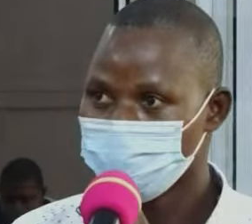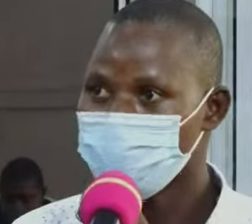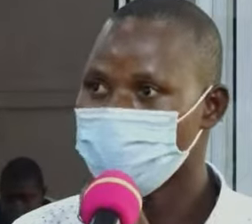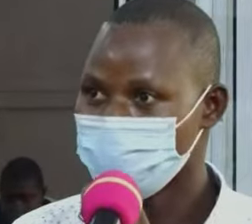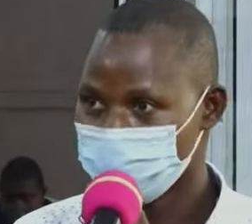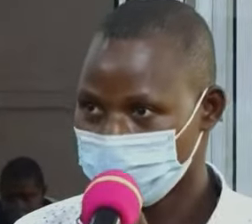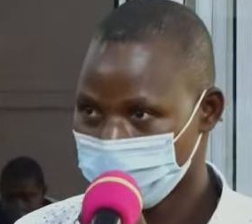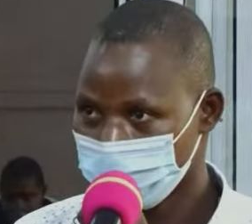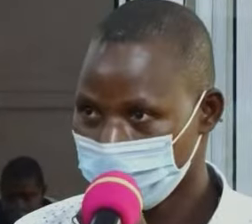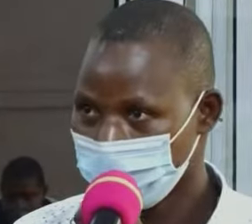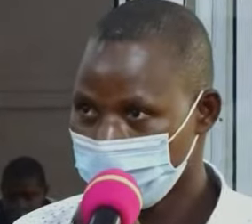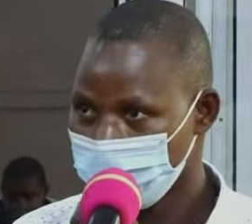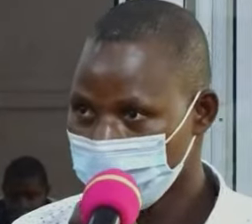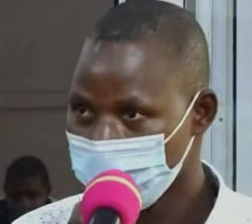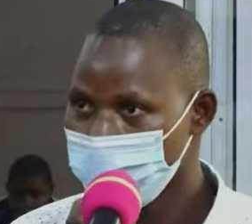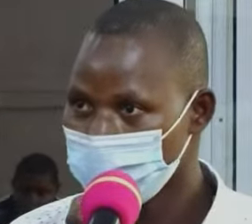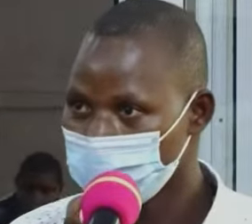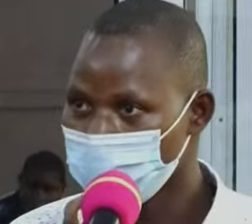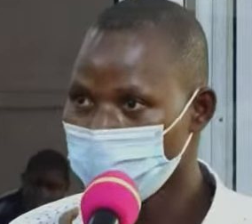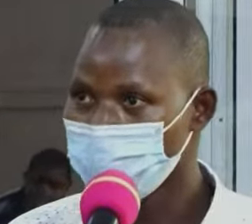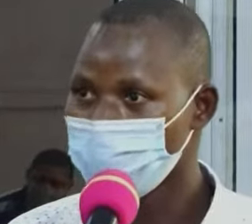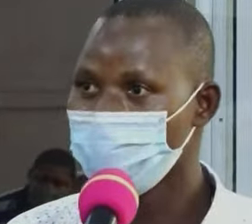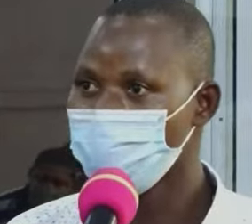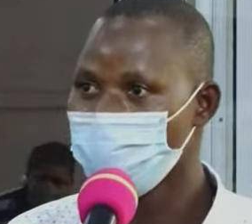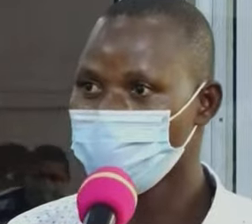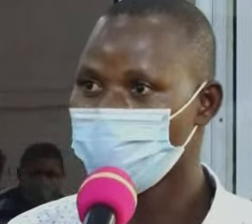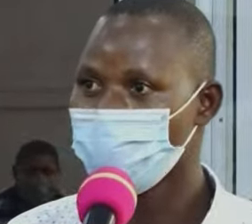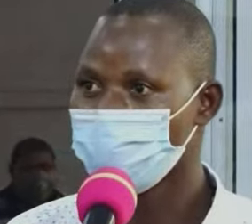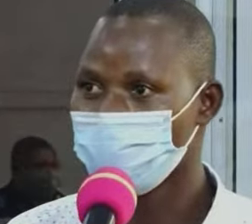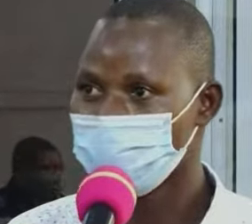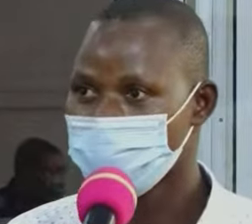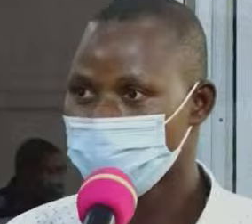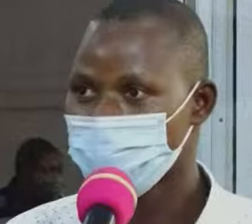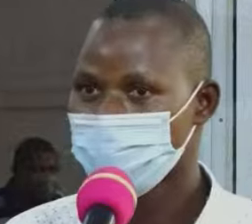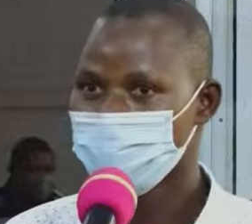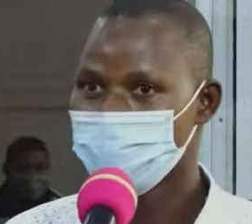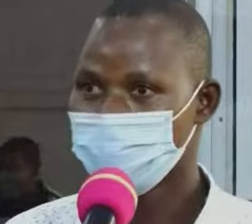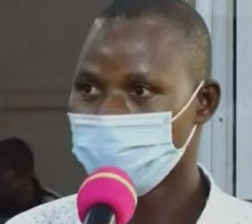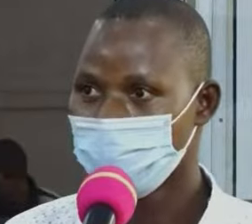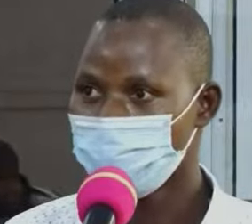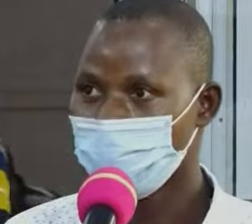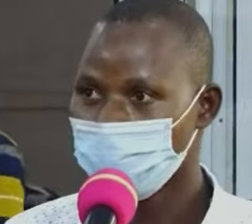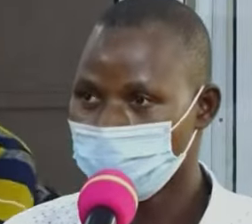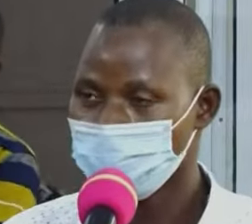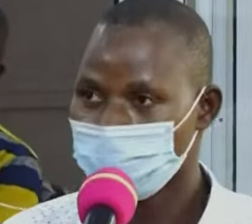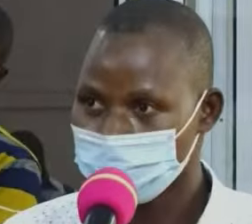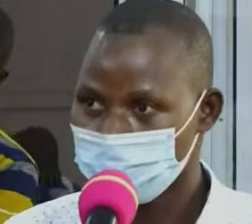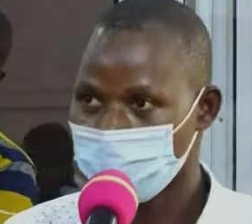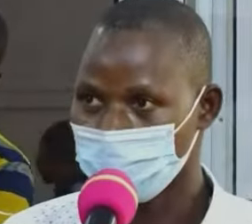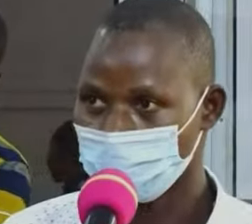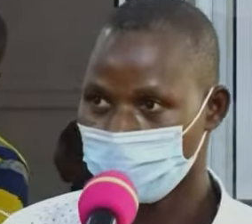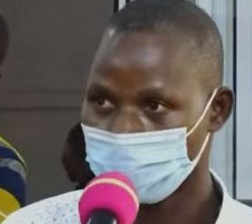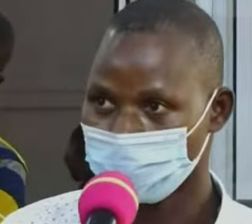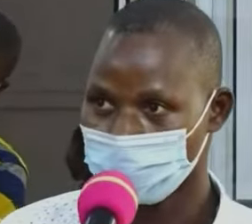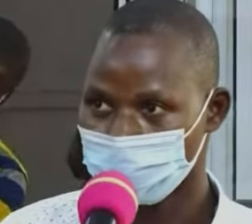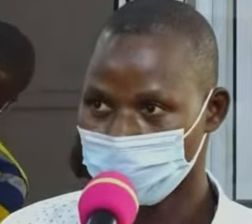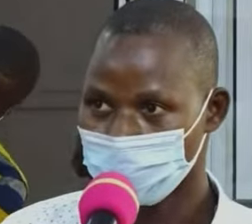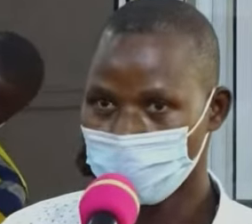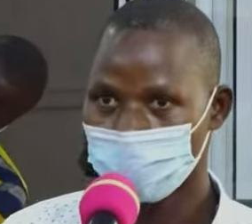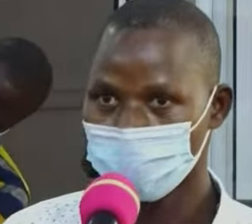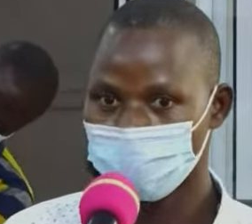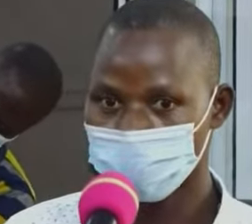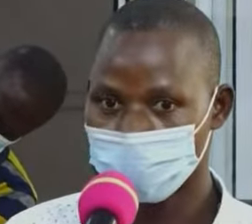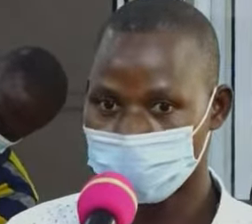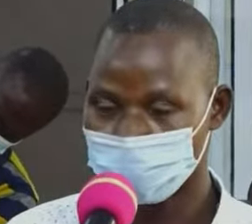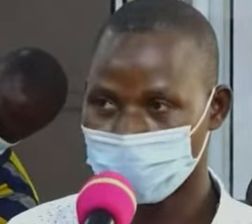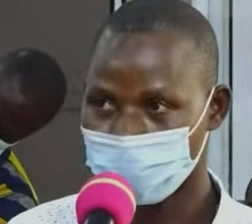the boats are fishermen? Yes, who are not able to patronize the high-powered one that may be recommended for them.